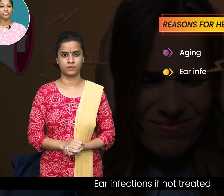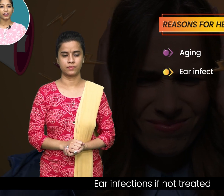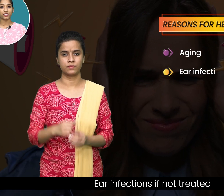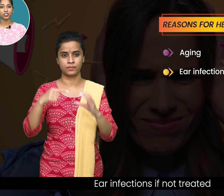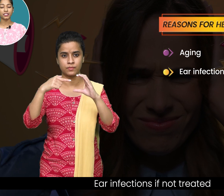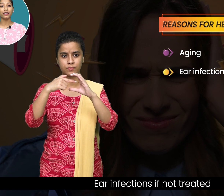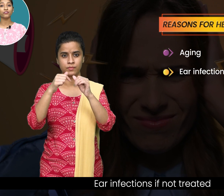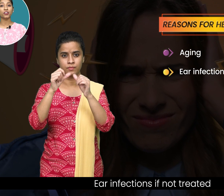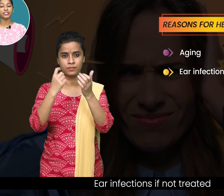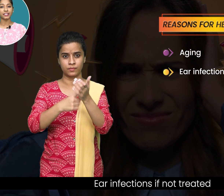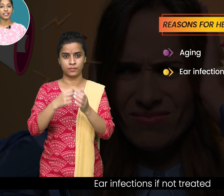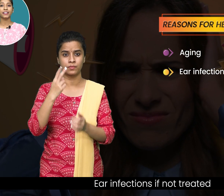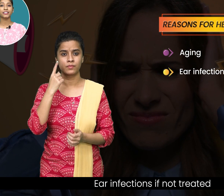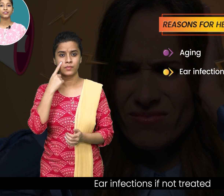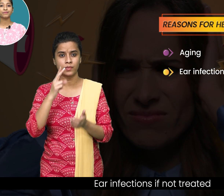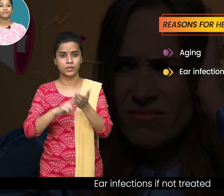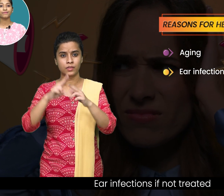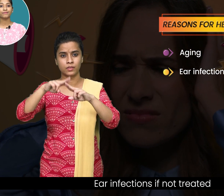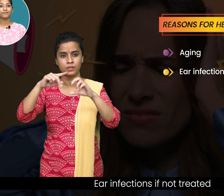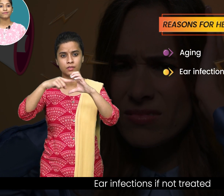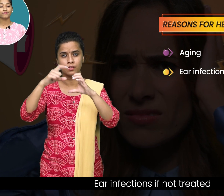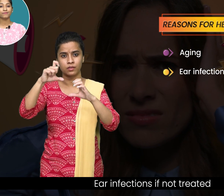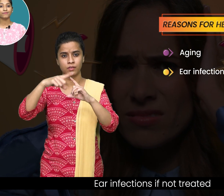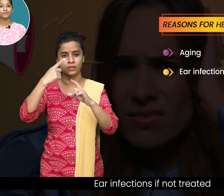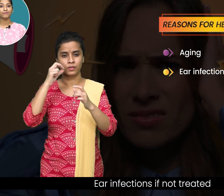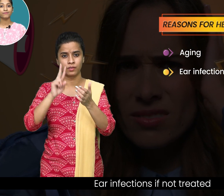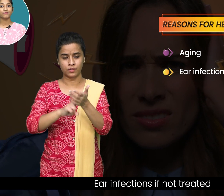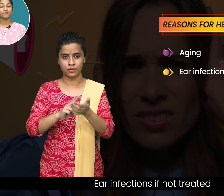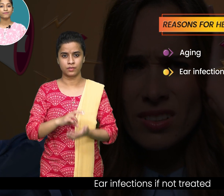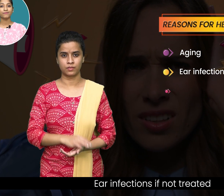ear infections if not treated,